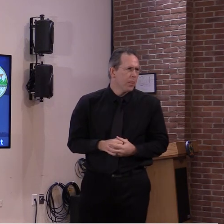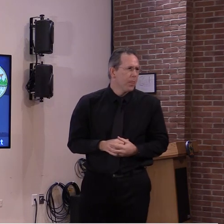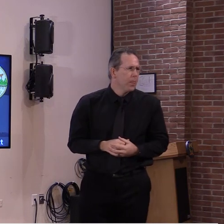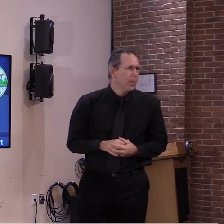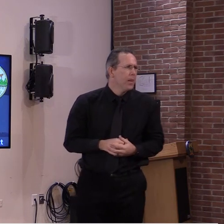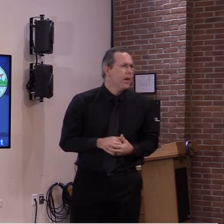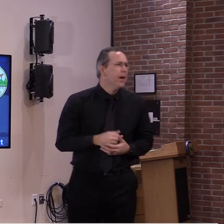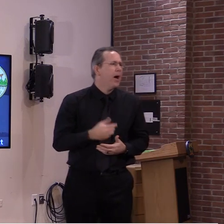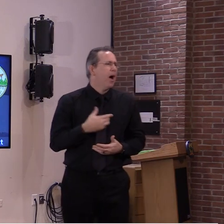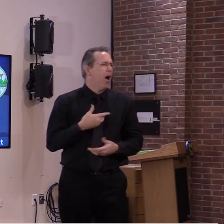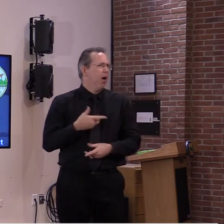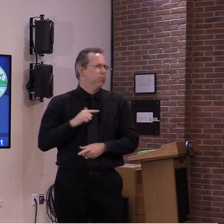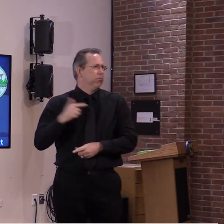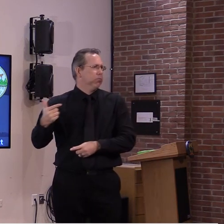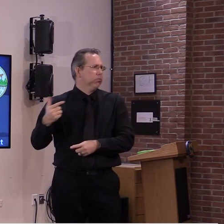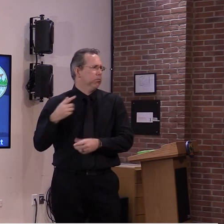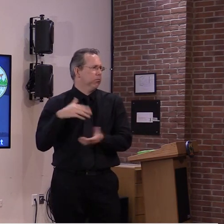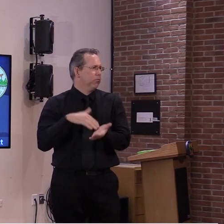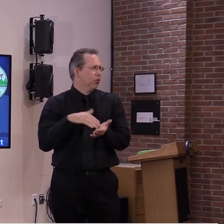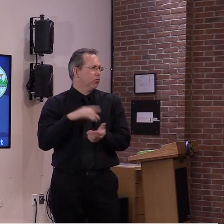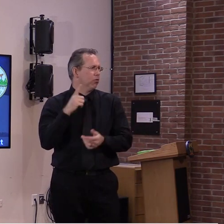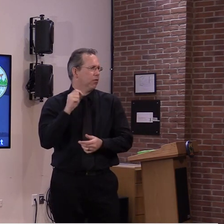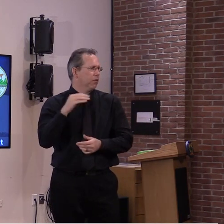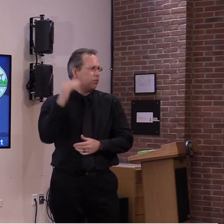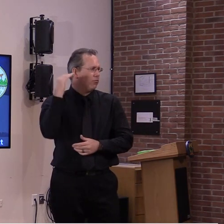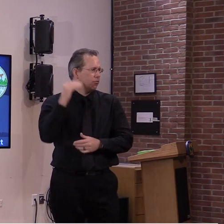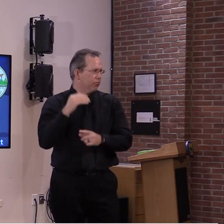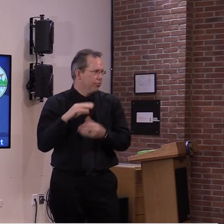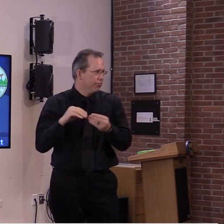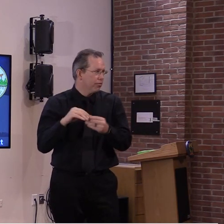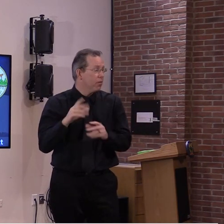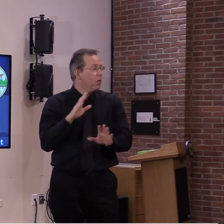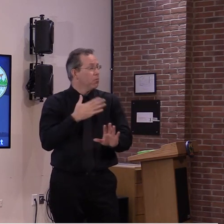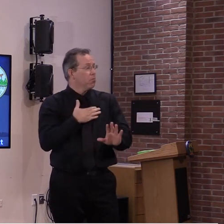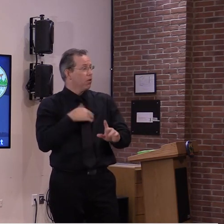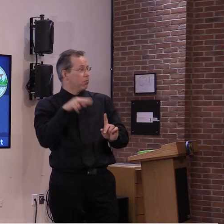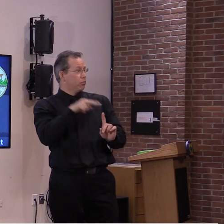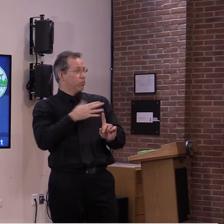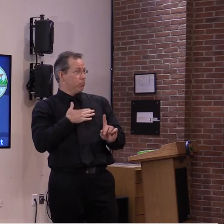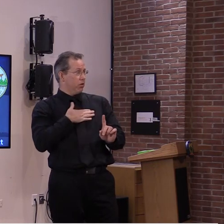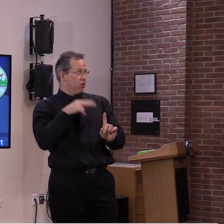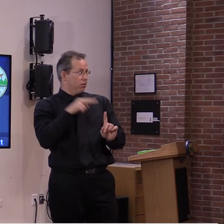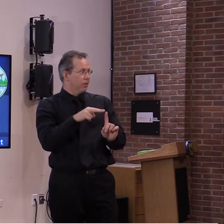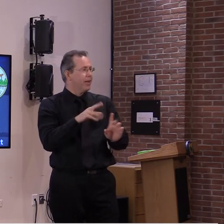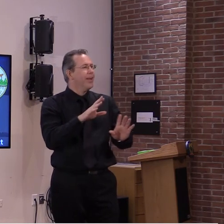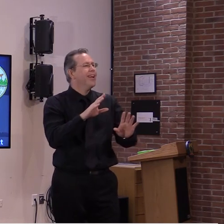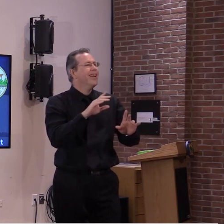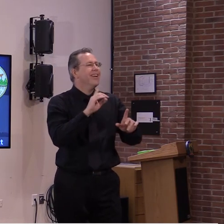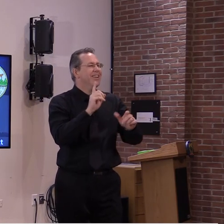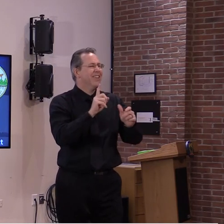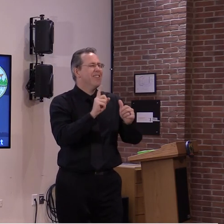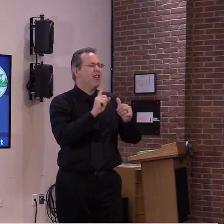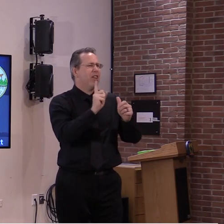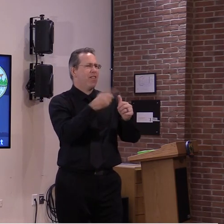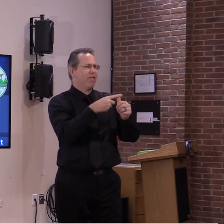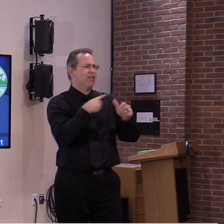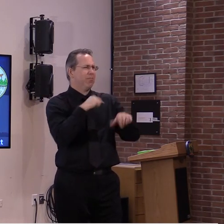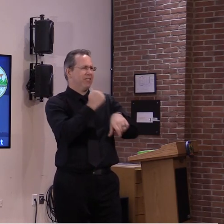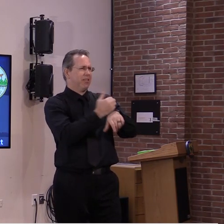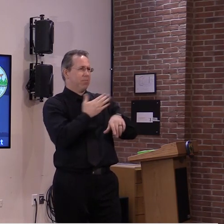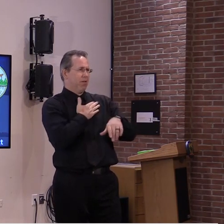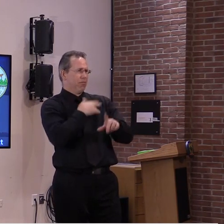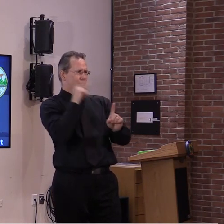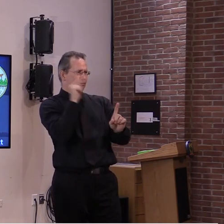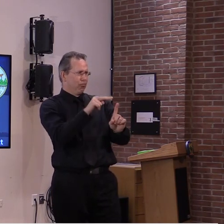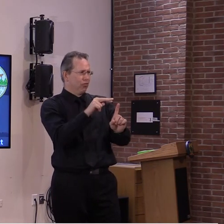of that. But from my perspective, first of all, let's put this in perspective. We're a lot further ahead today than we were